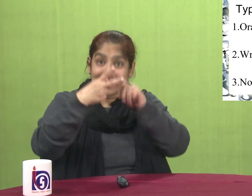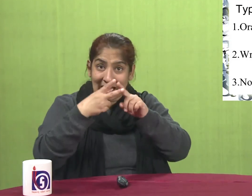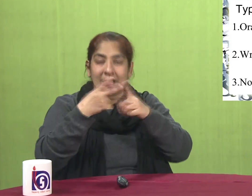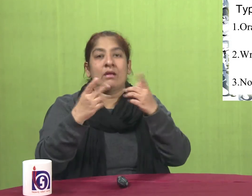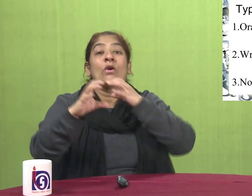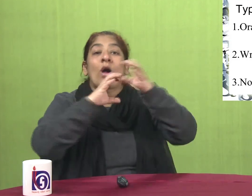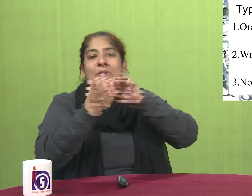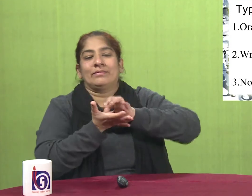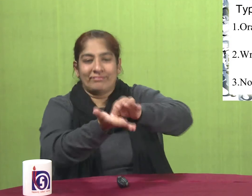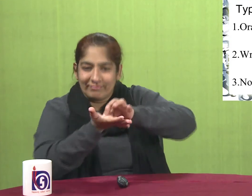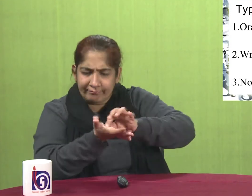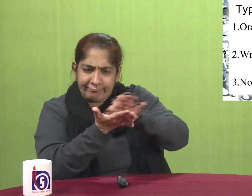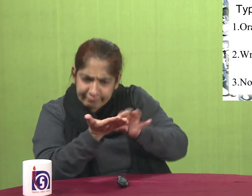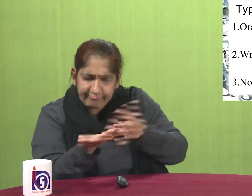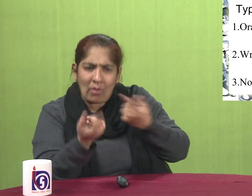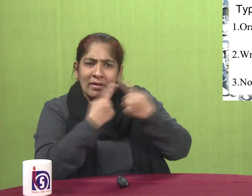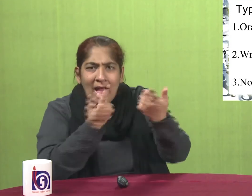Second is written communication.